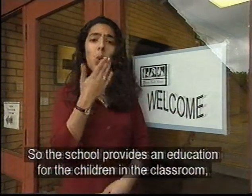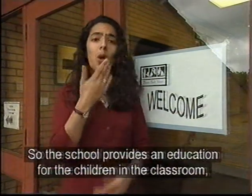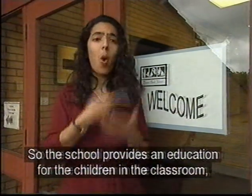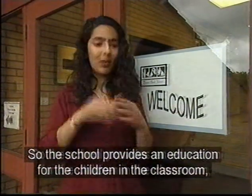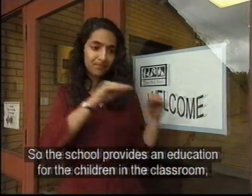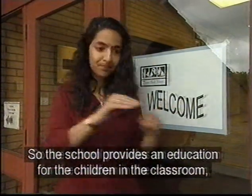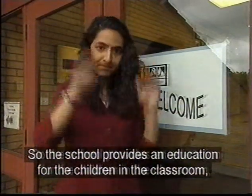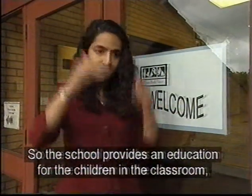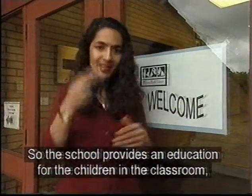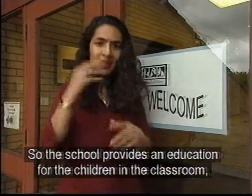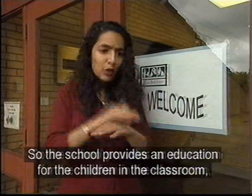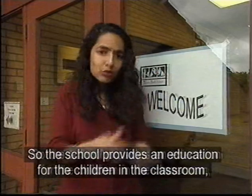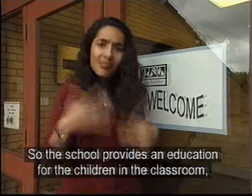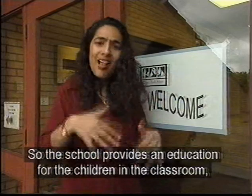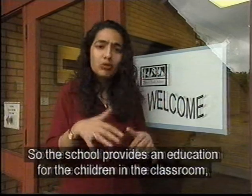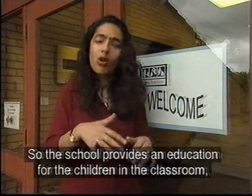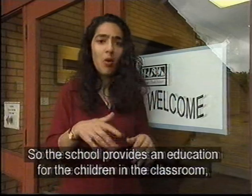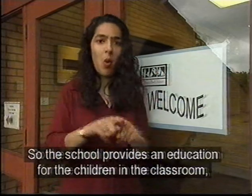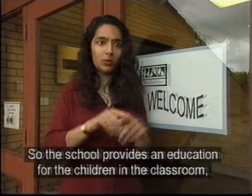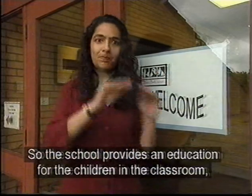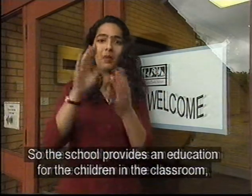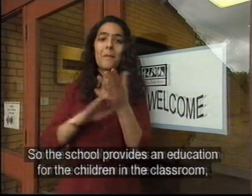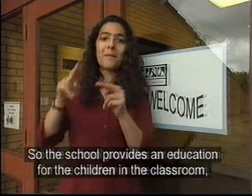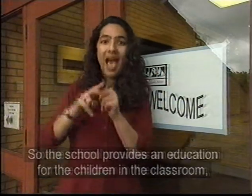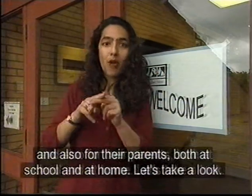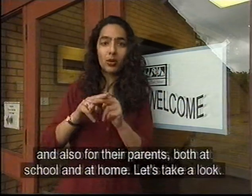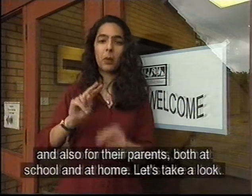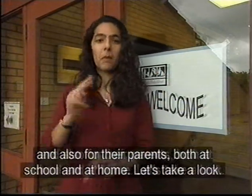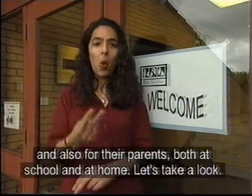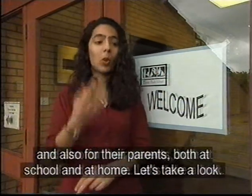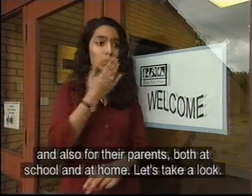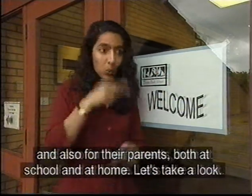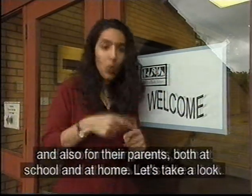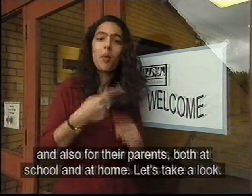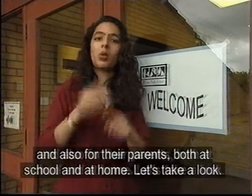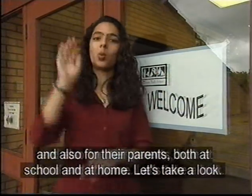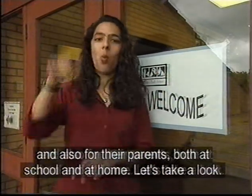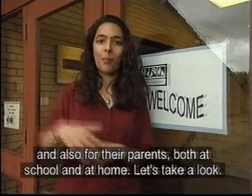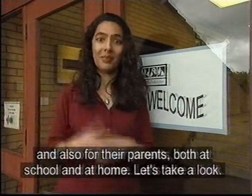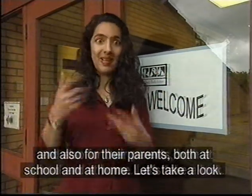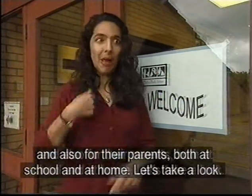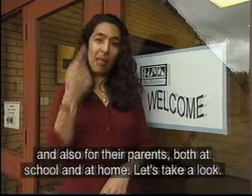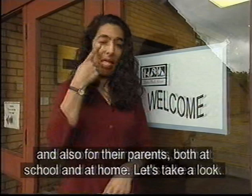for the children in the classroom, but also for their parents, both at school and at home. Let's take a